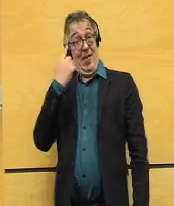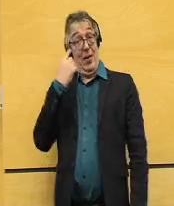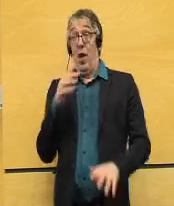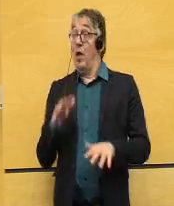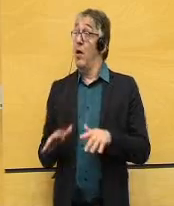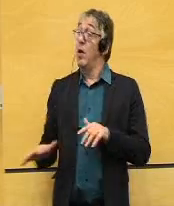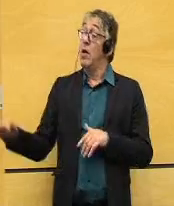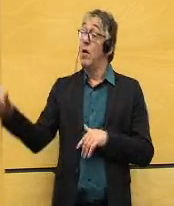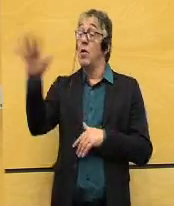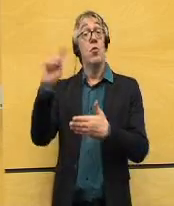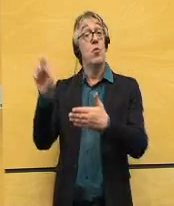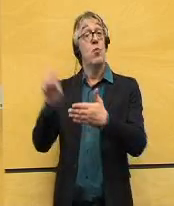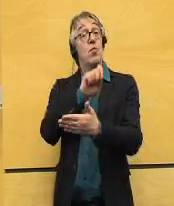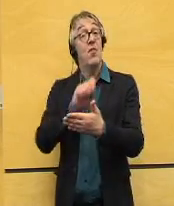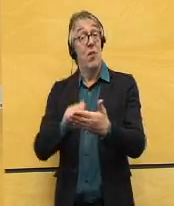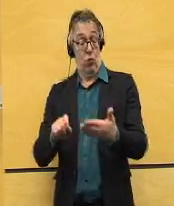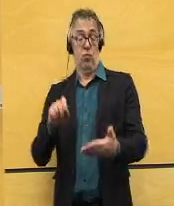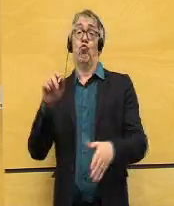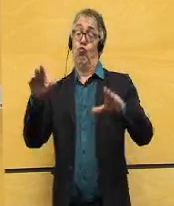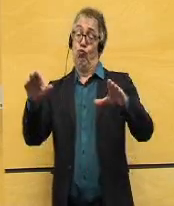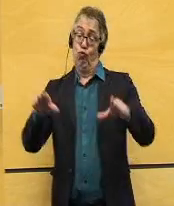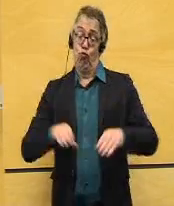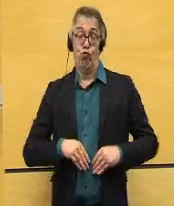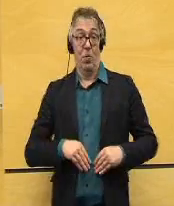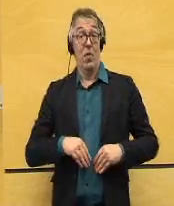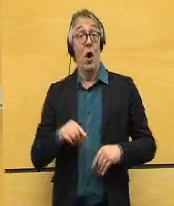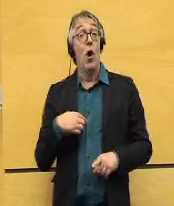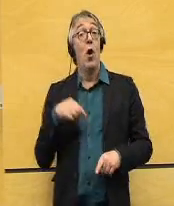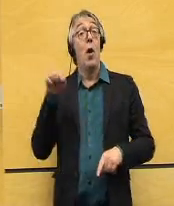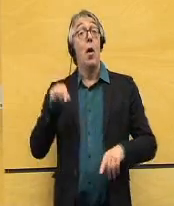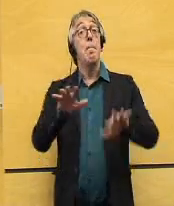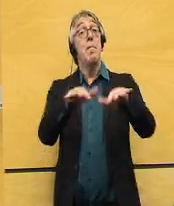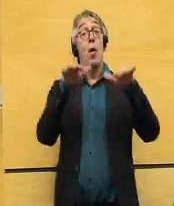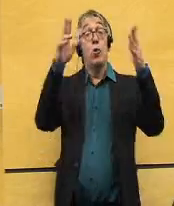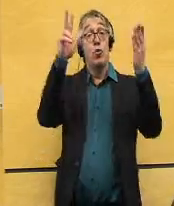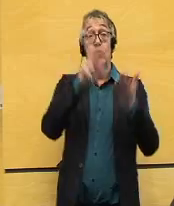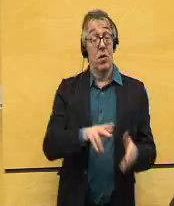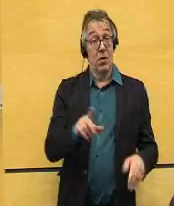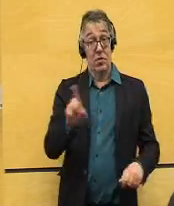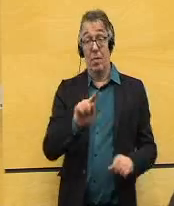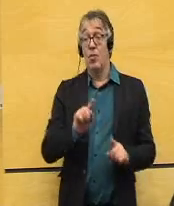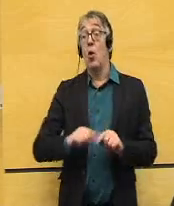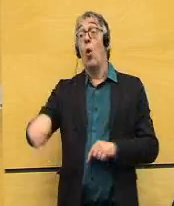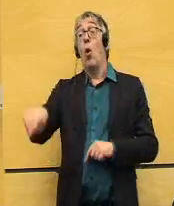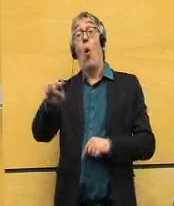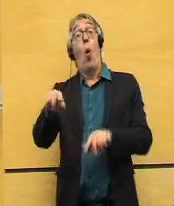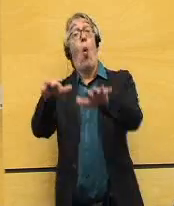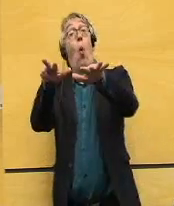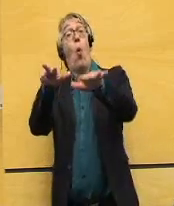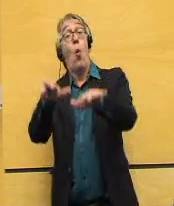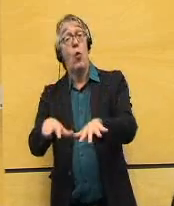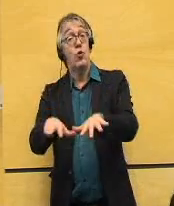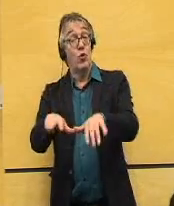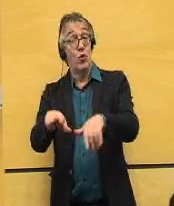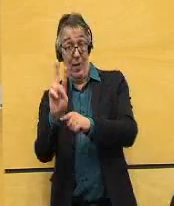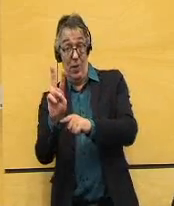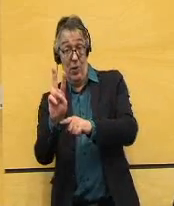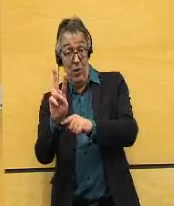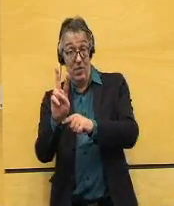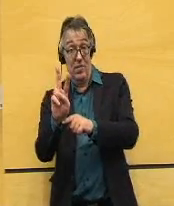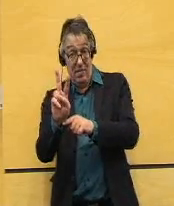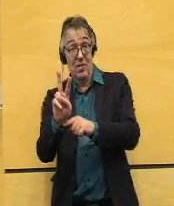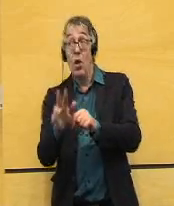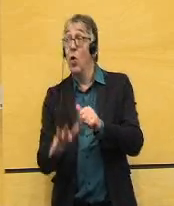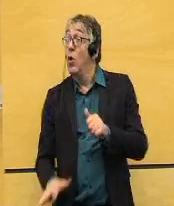yesterday, and this is subject to referendum in August, on August the 7th. The draft, which